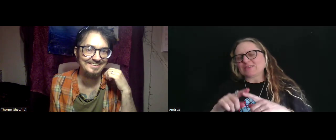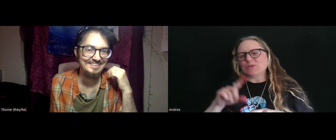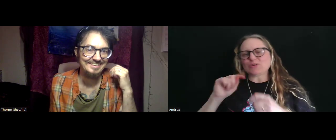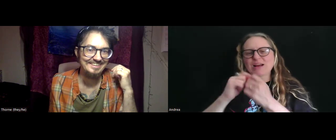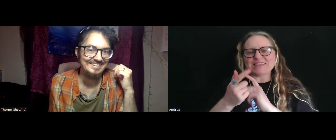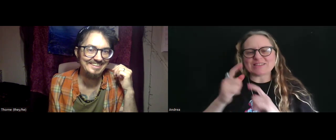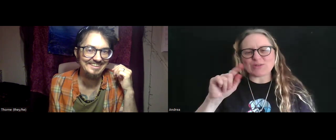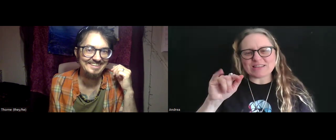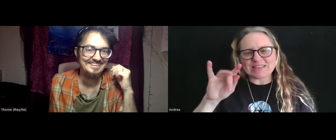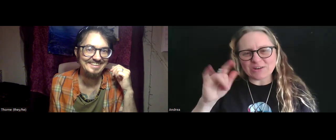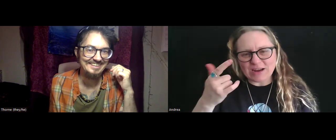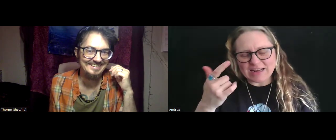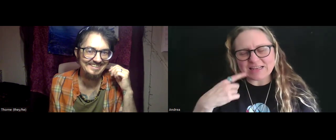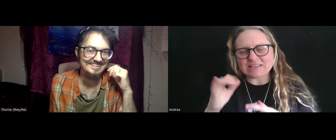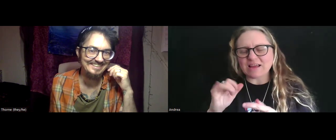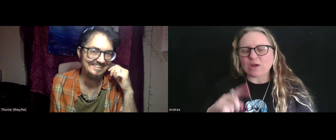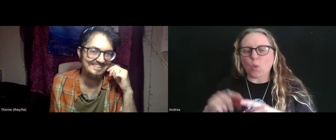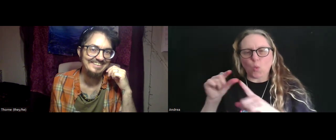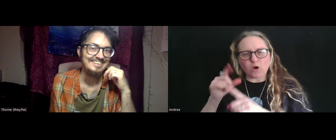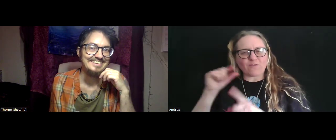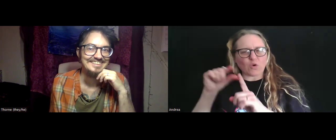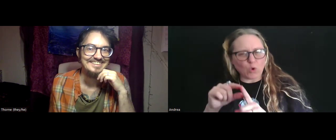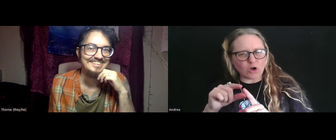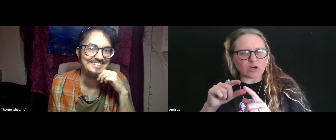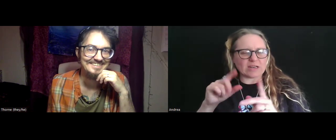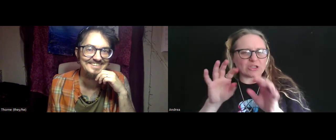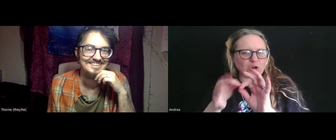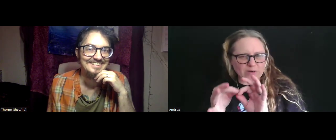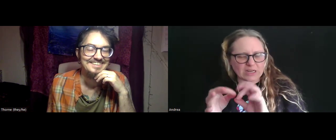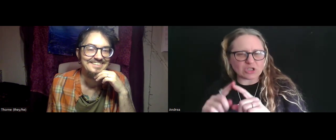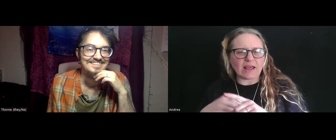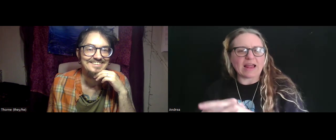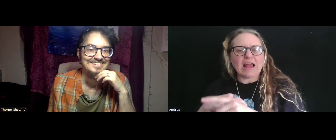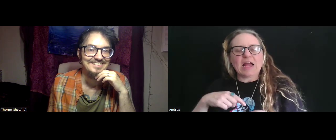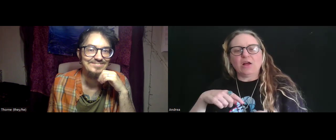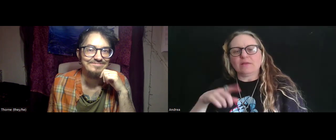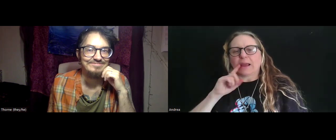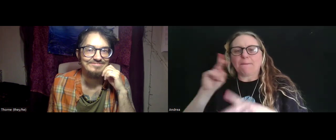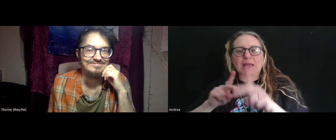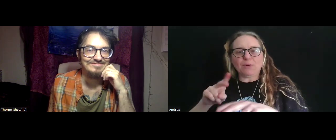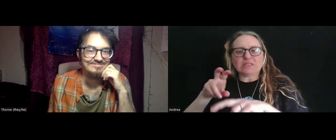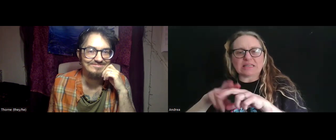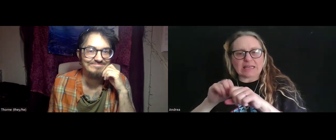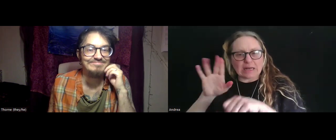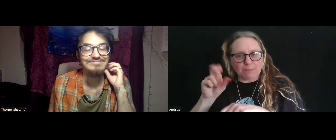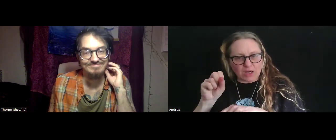So transliterating is like word for word interpretation. Like people sitting in a